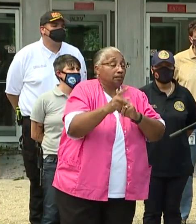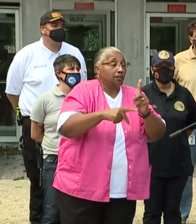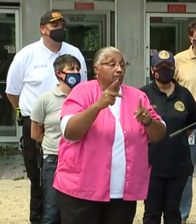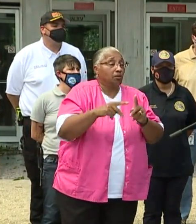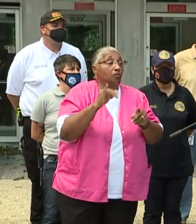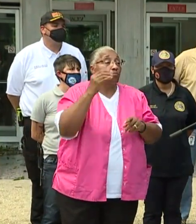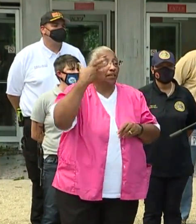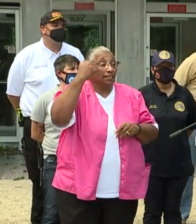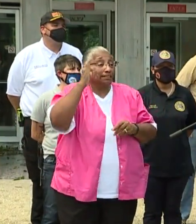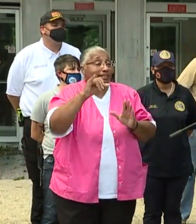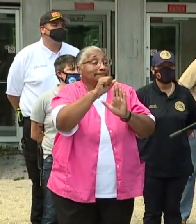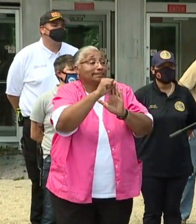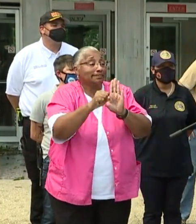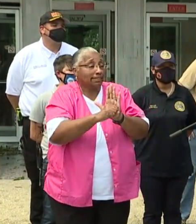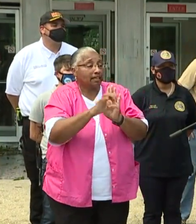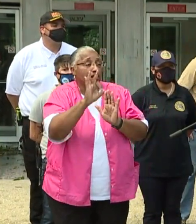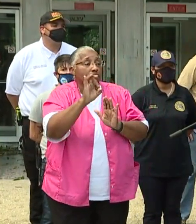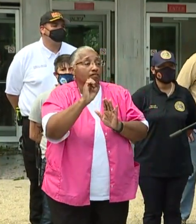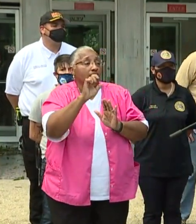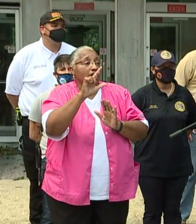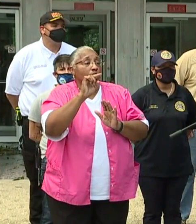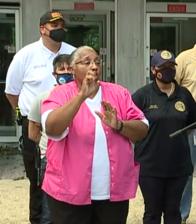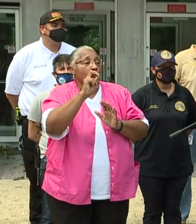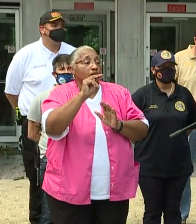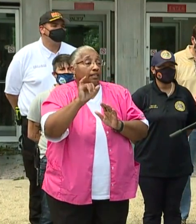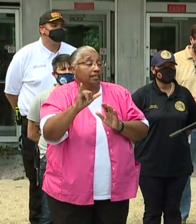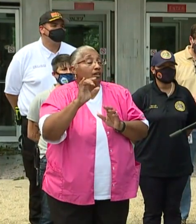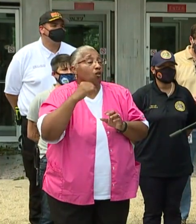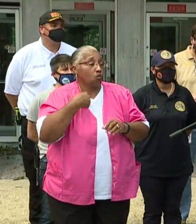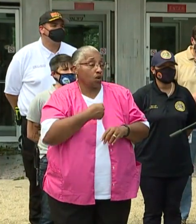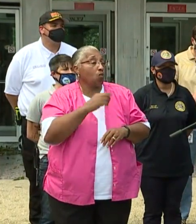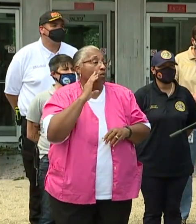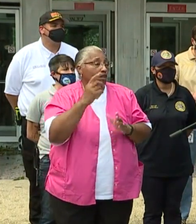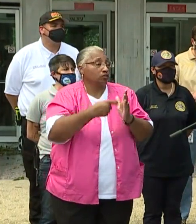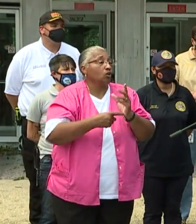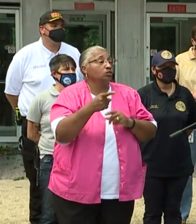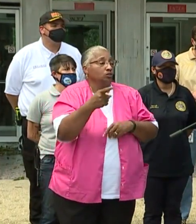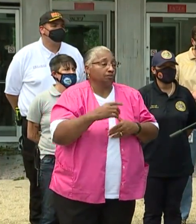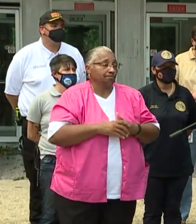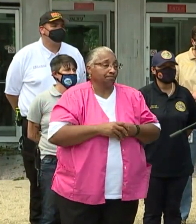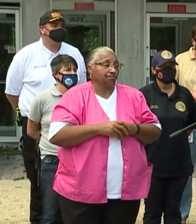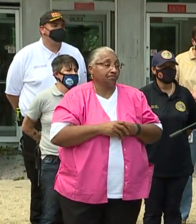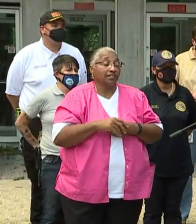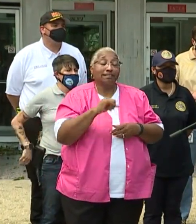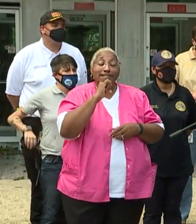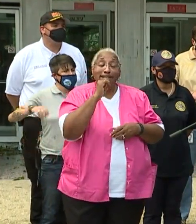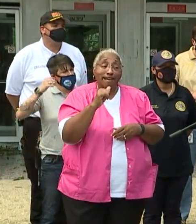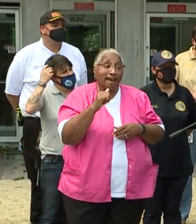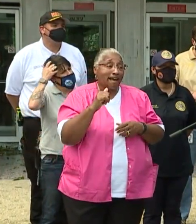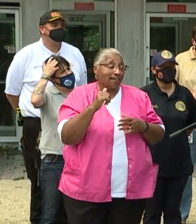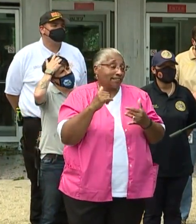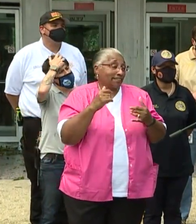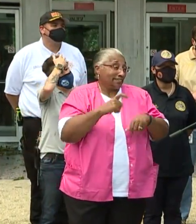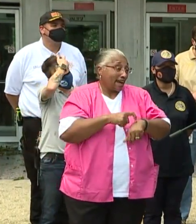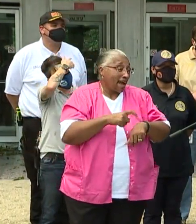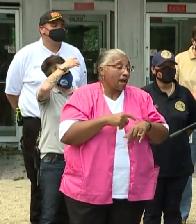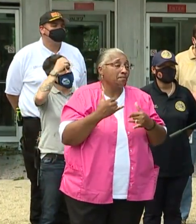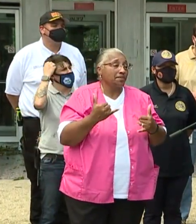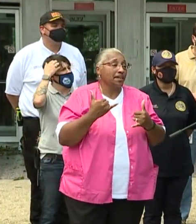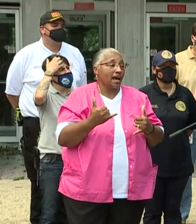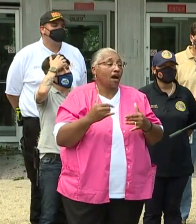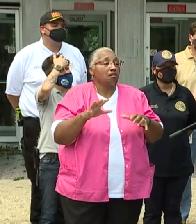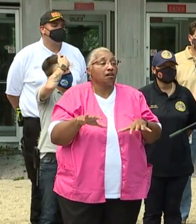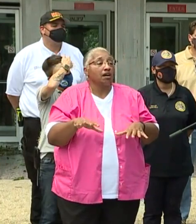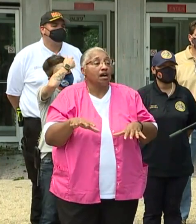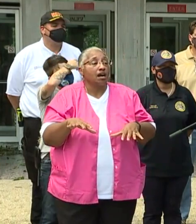felony, and we will be booking you accordingly. This is not the time to take opportunities of